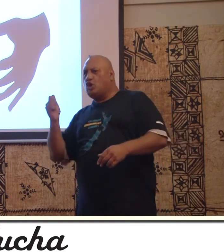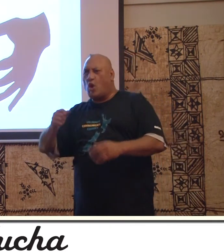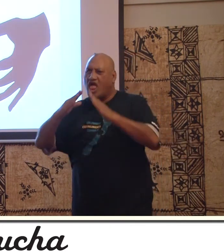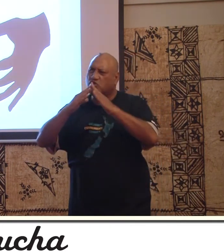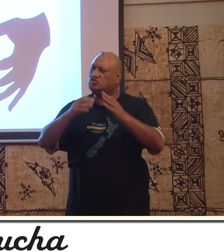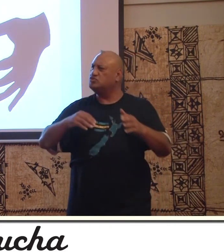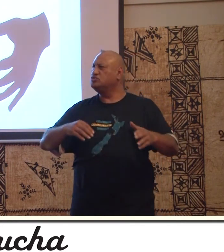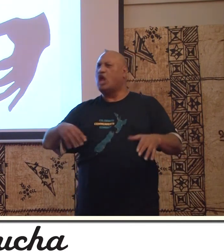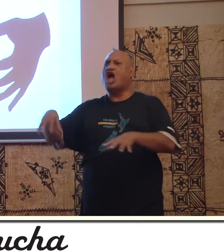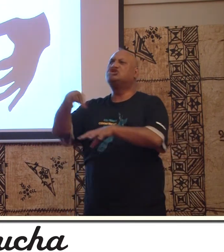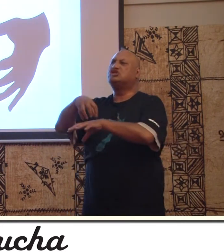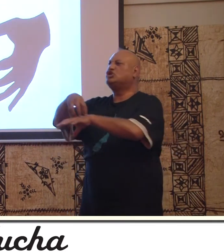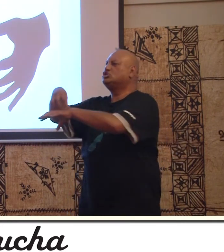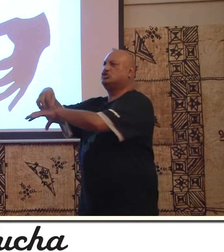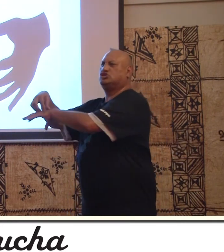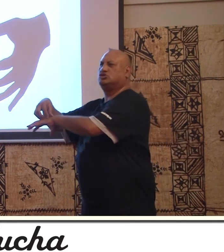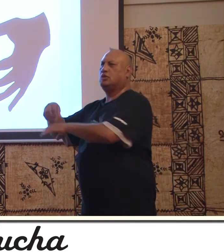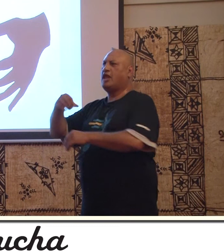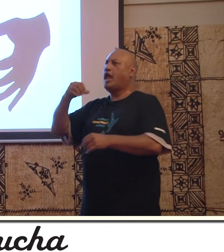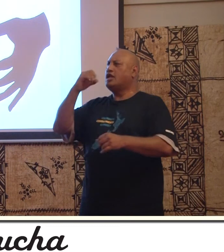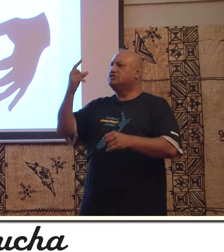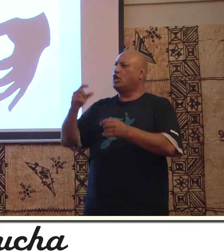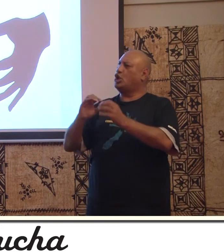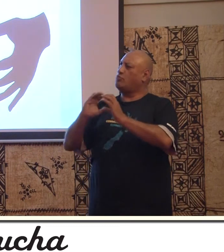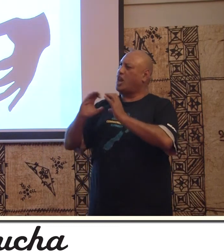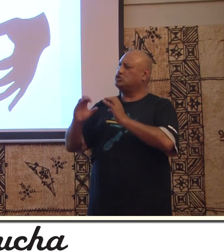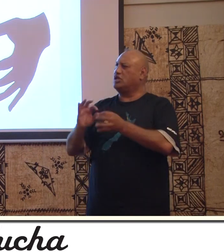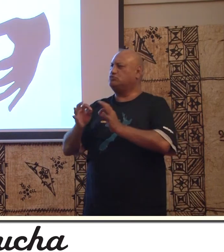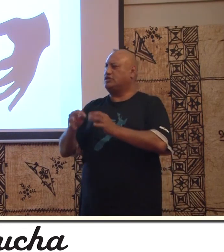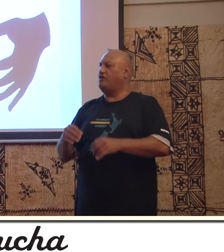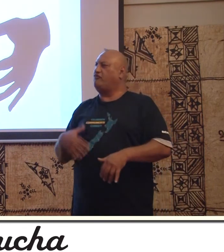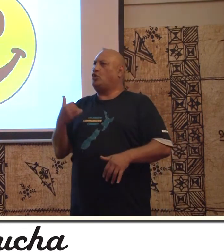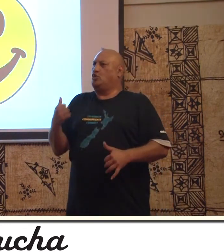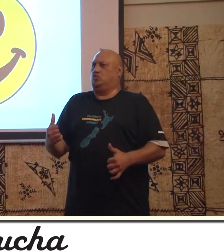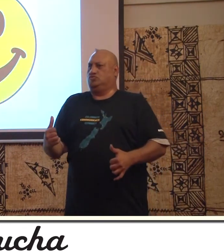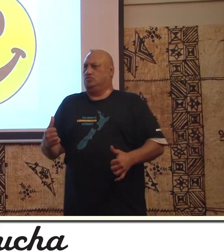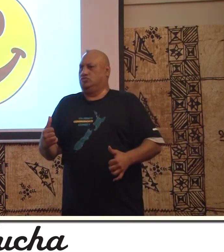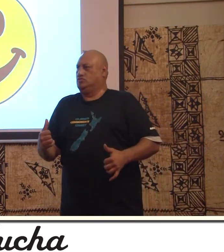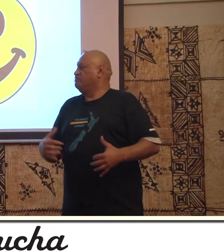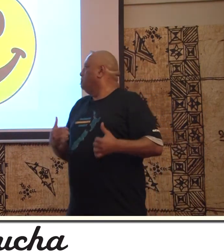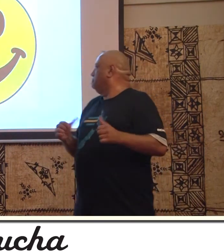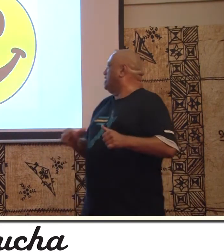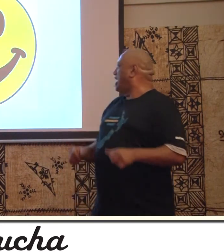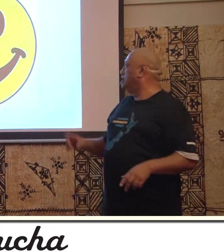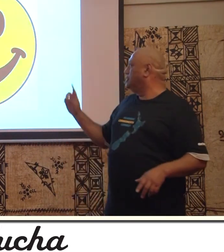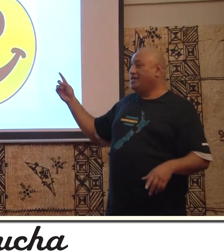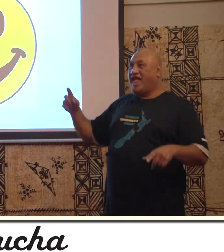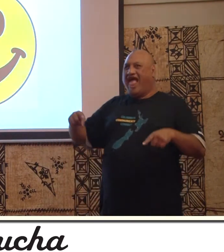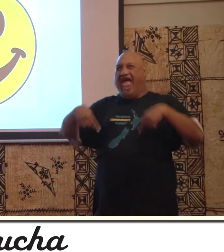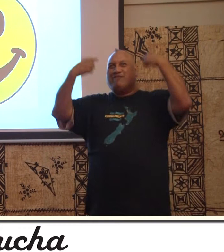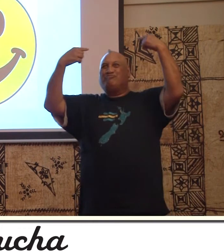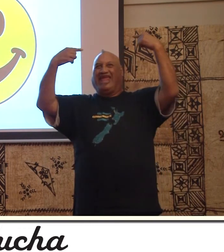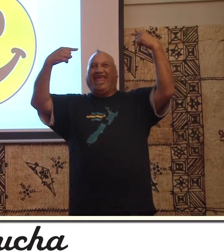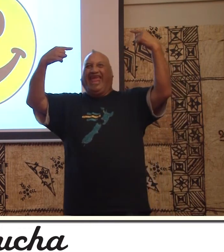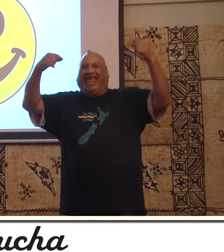if you're going somewhere, deaf associations, SIFs, or different associations, different maybe places, courthouse, it's